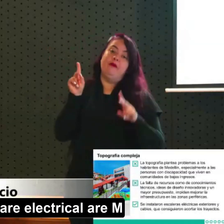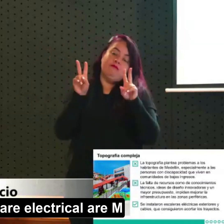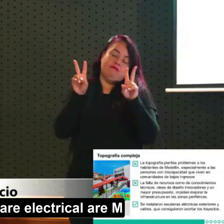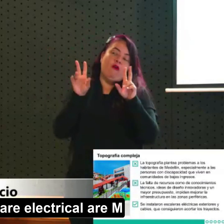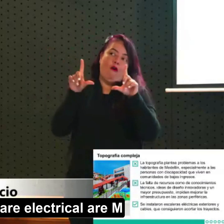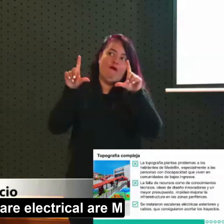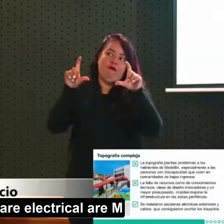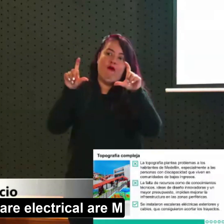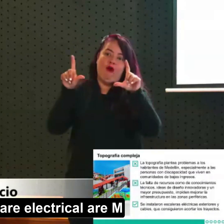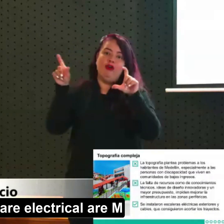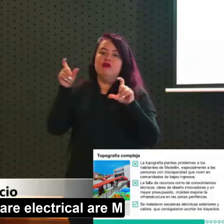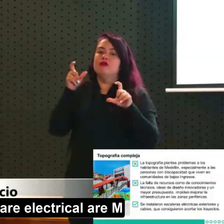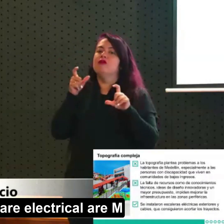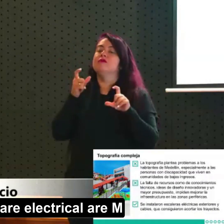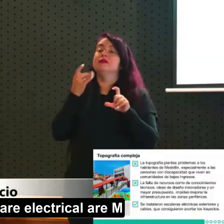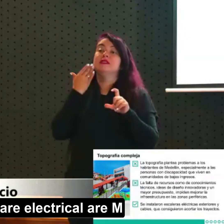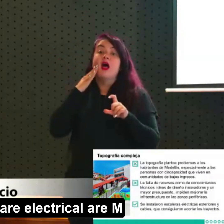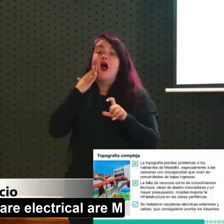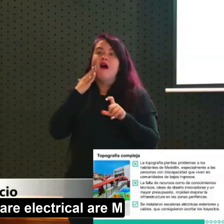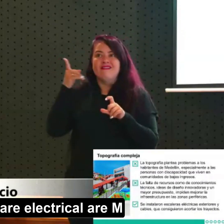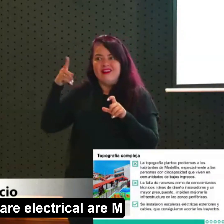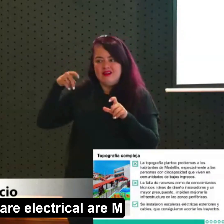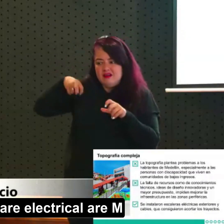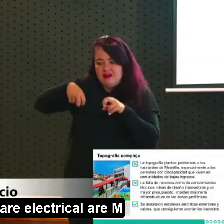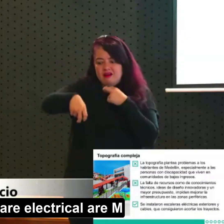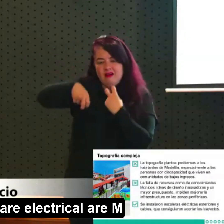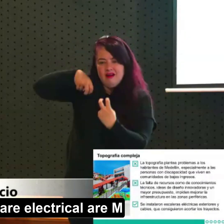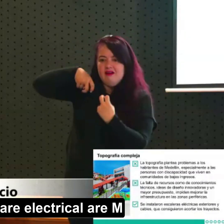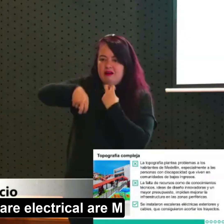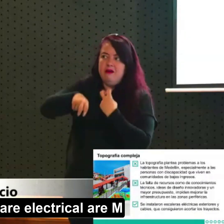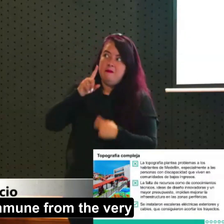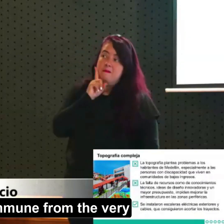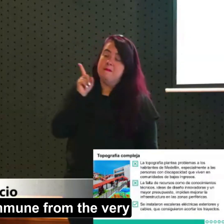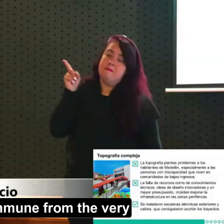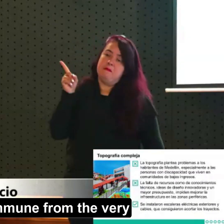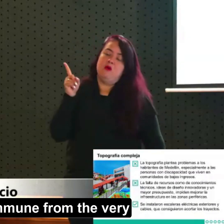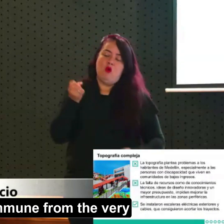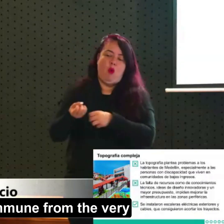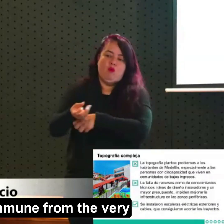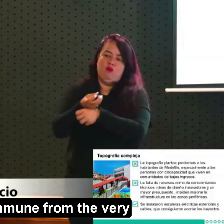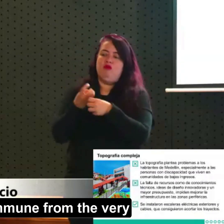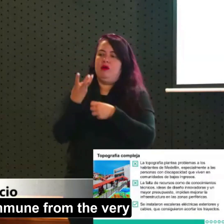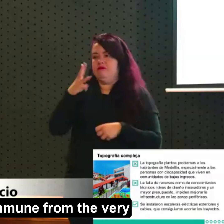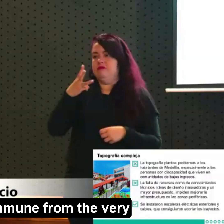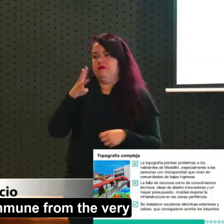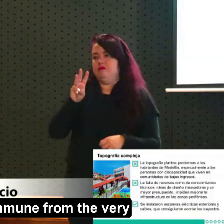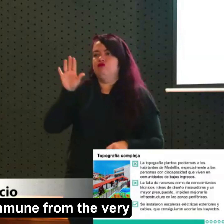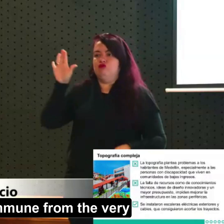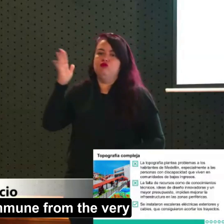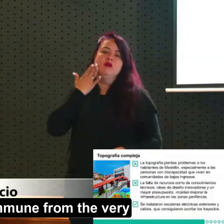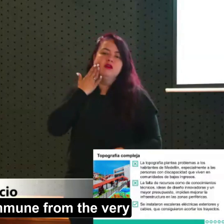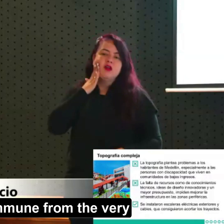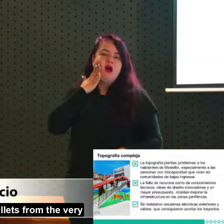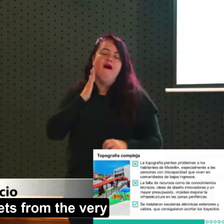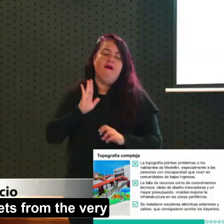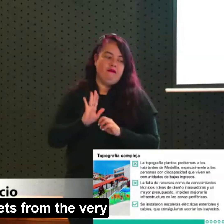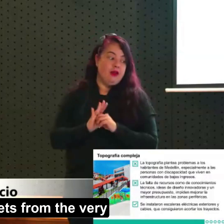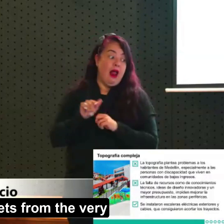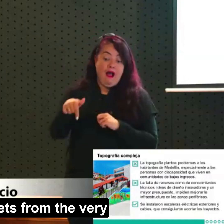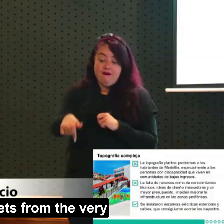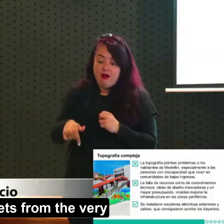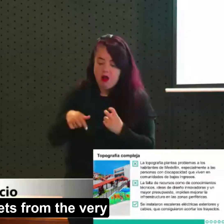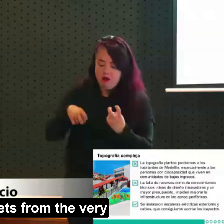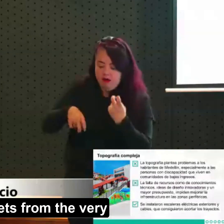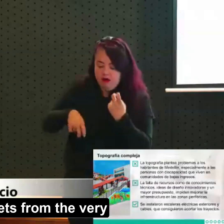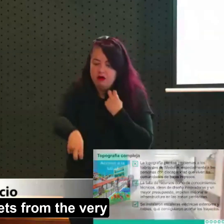the escalators or electrical stairs in the commune from the very part